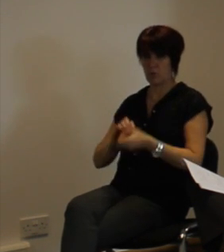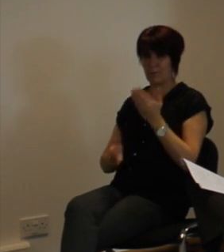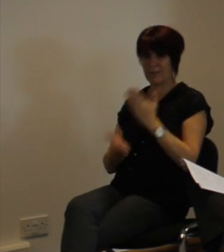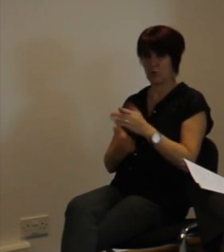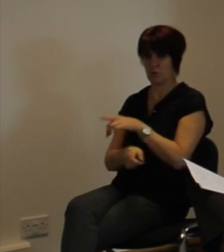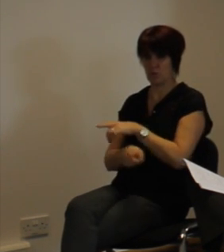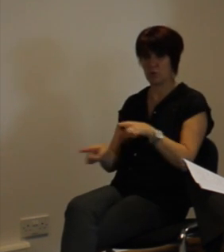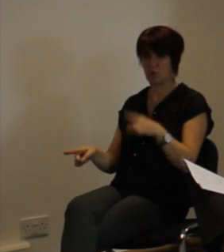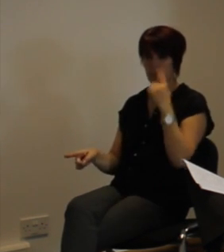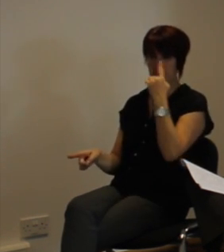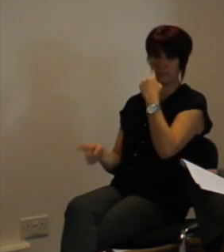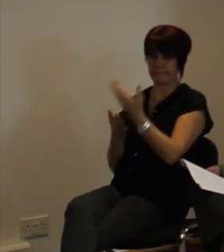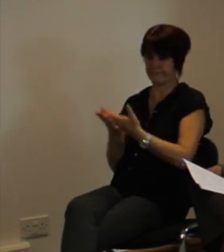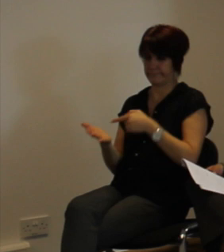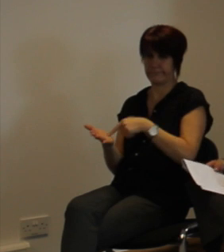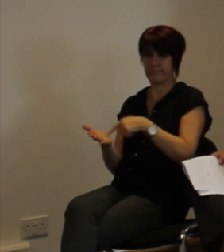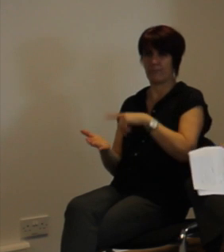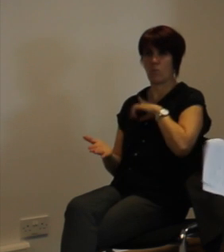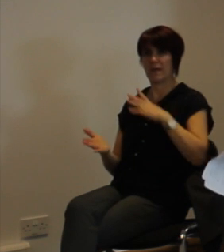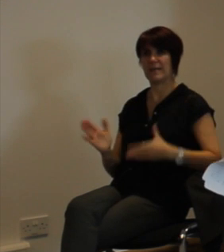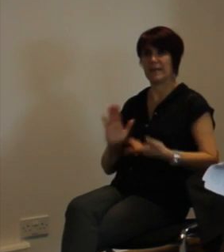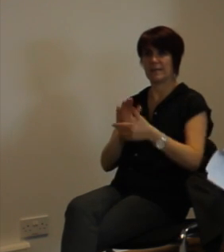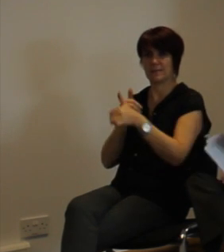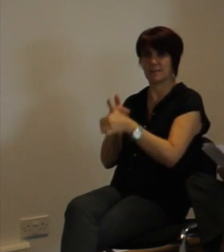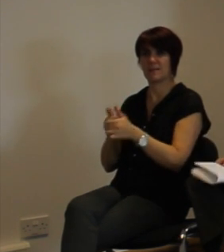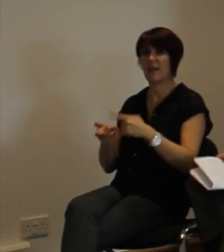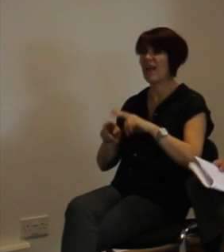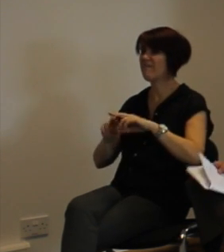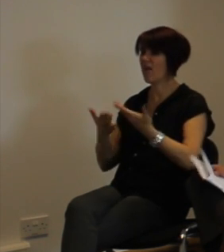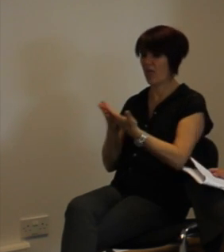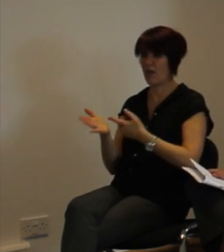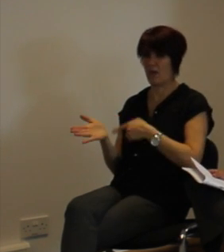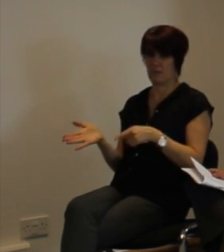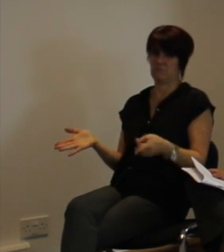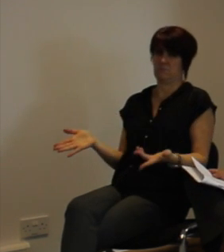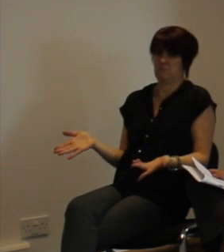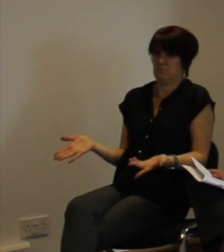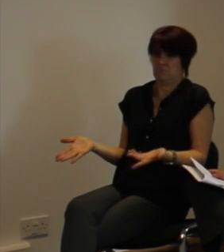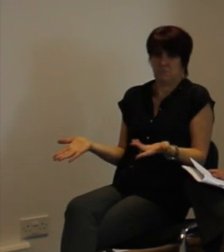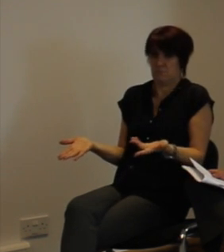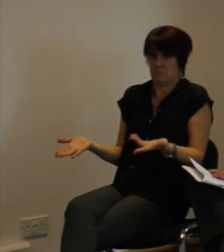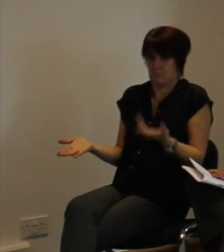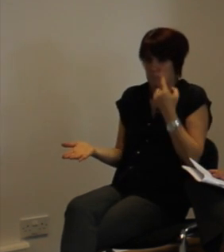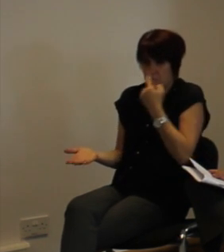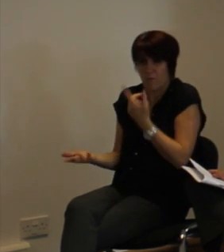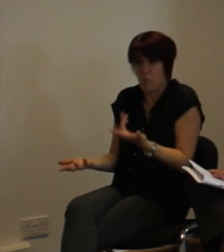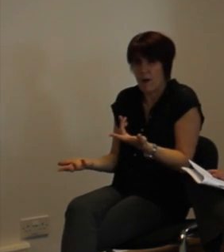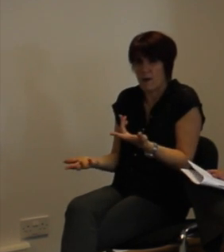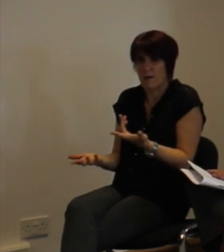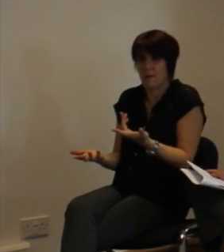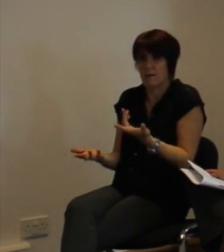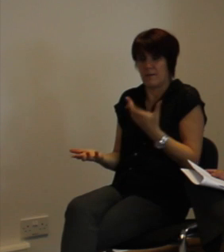adjustments have proper justifications. If there's no justification, evident justification for a reasonable adjustment, then it's not